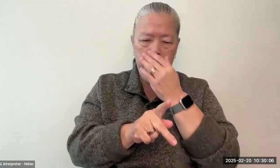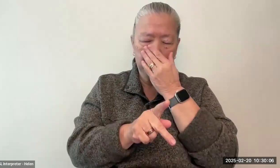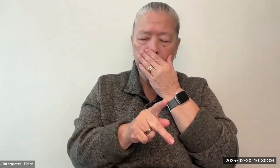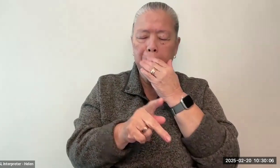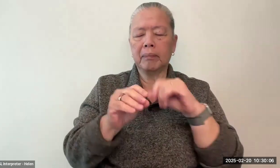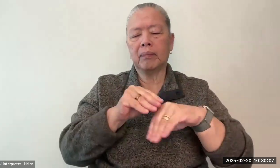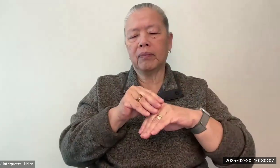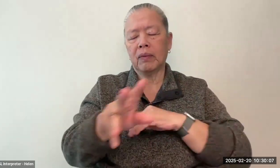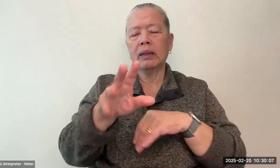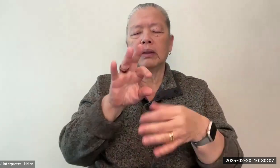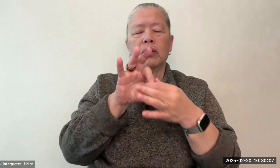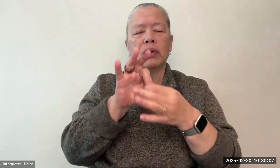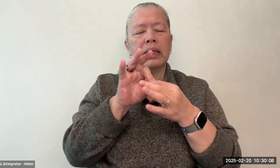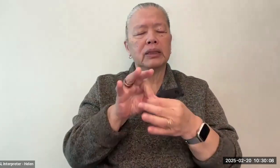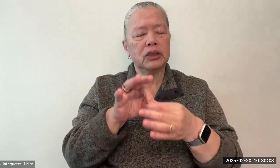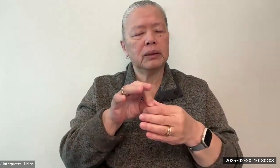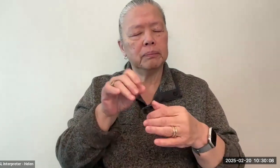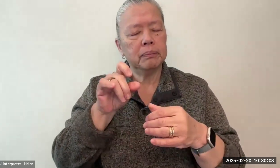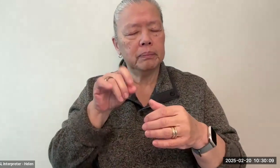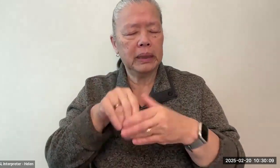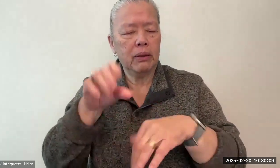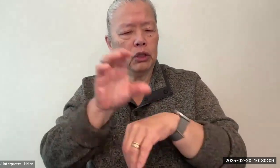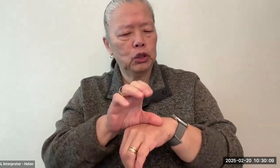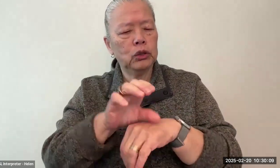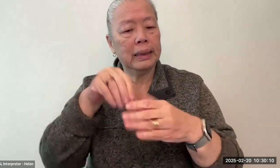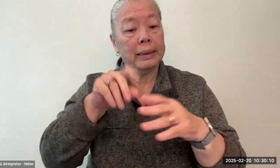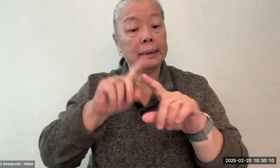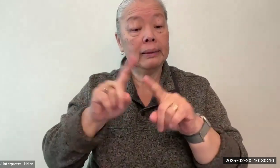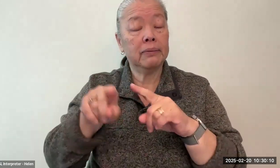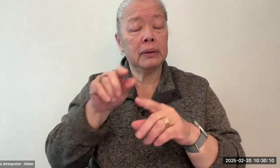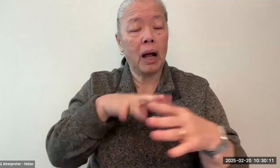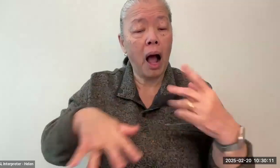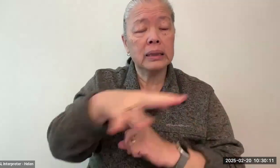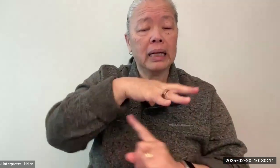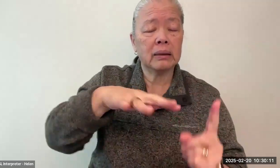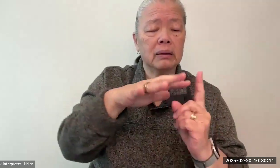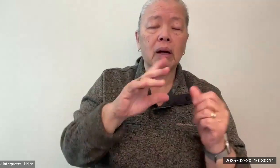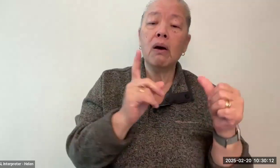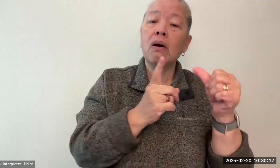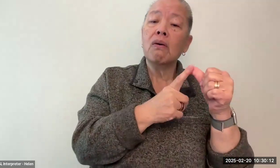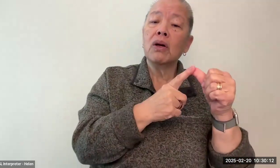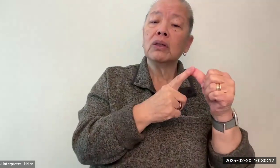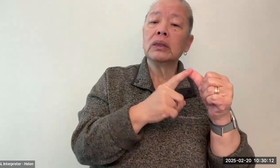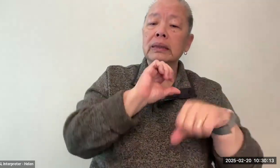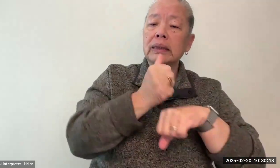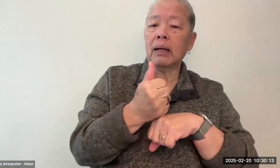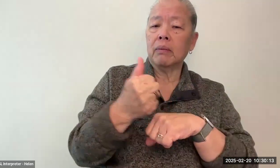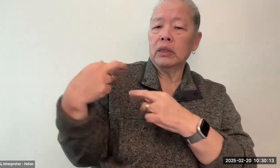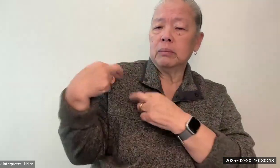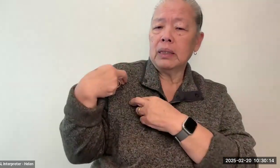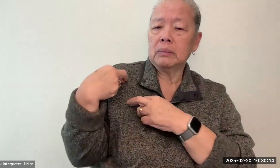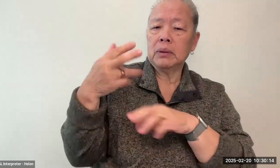between the church in different contexts. 1. Developing responsible indigenous churches of